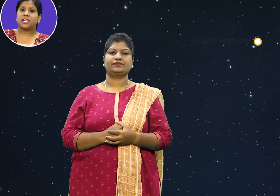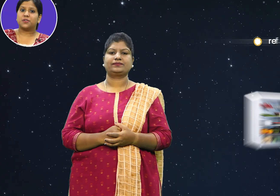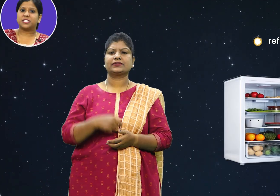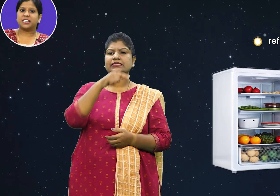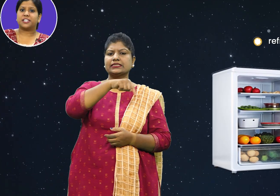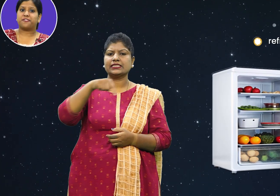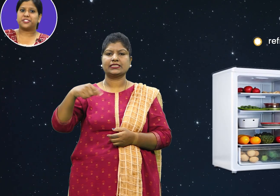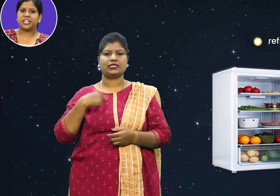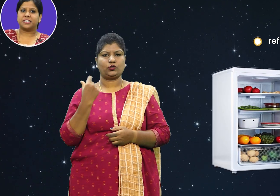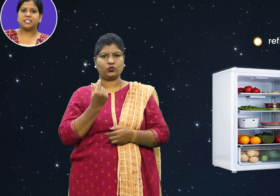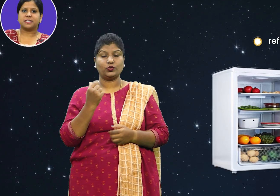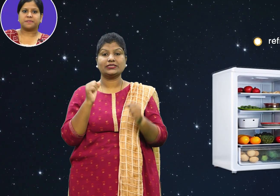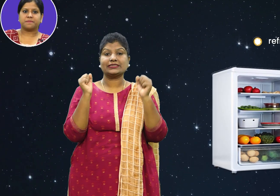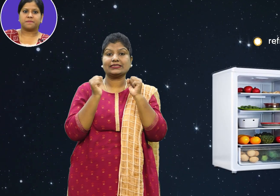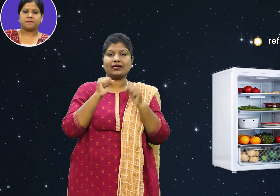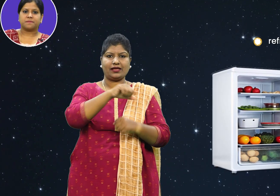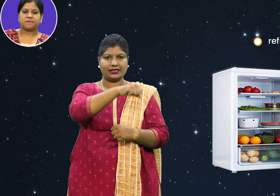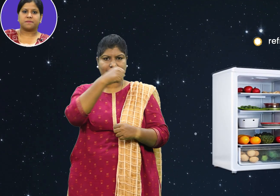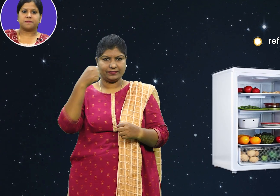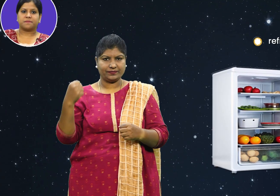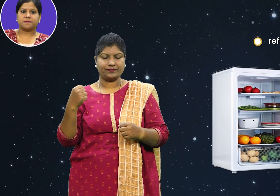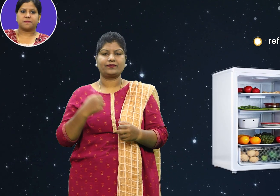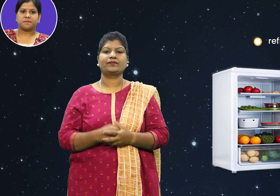These are used in refrigerators,